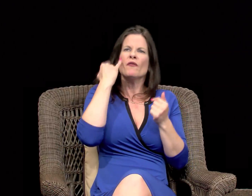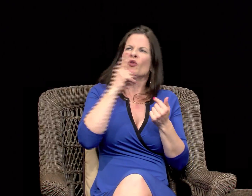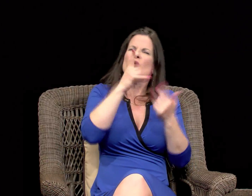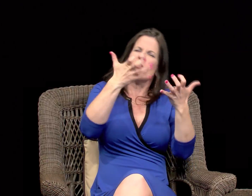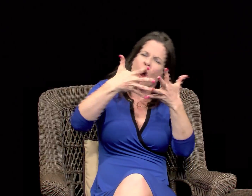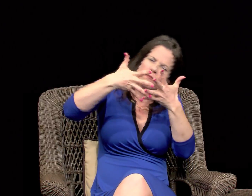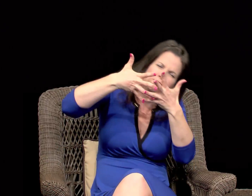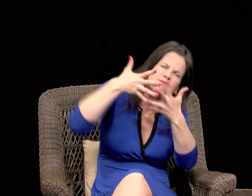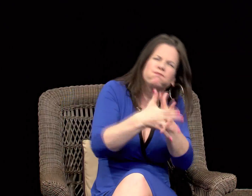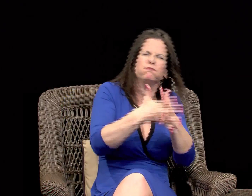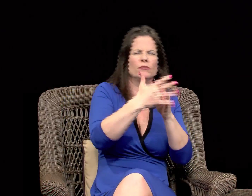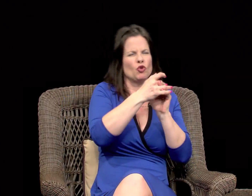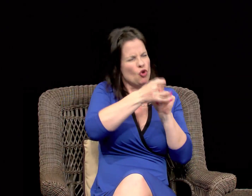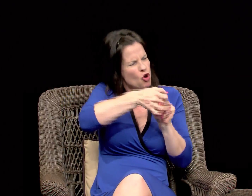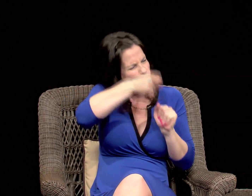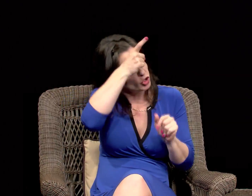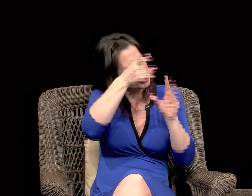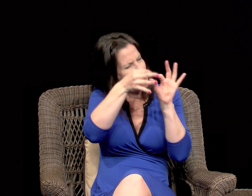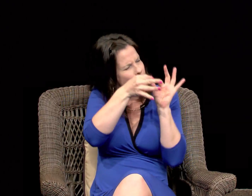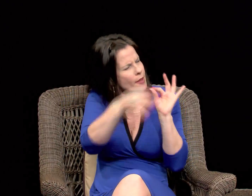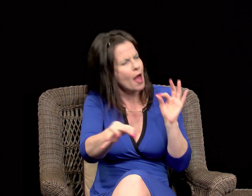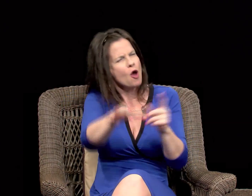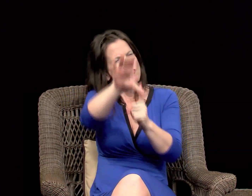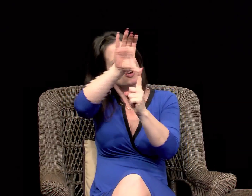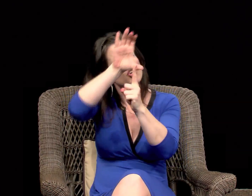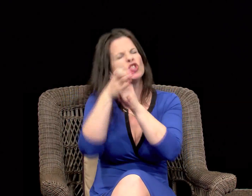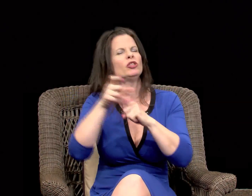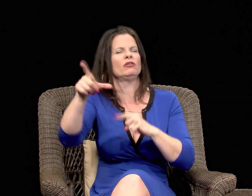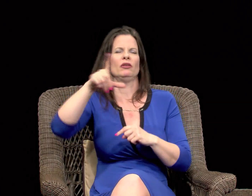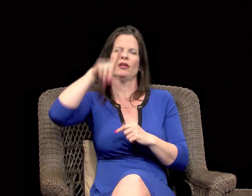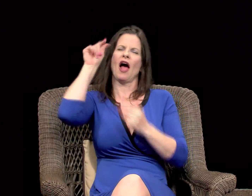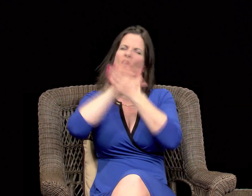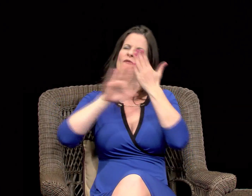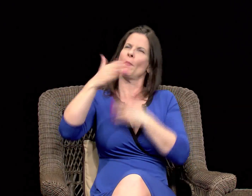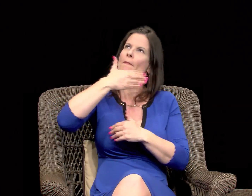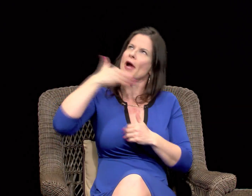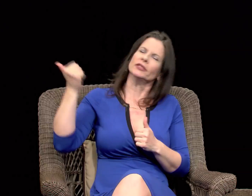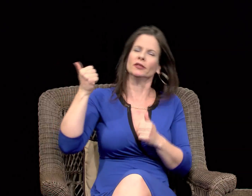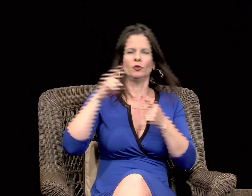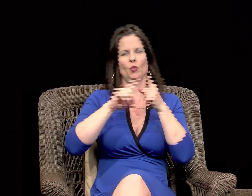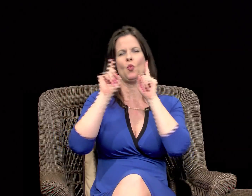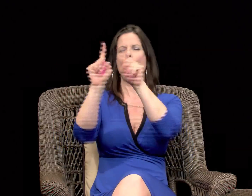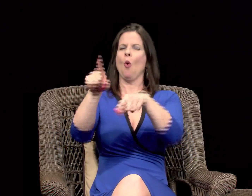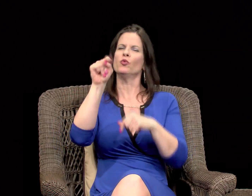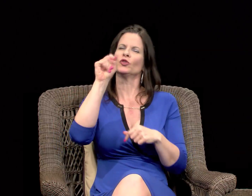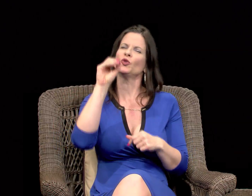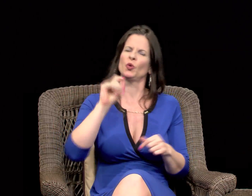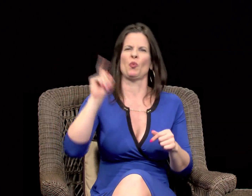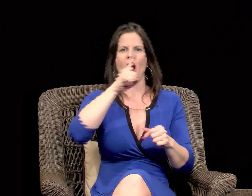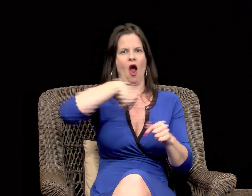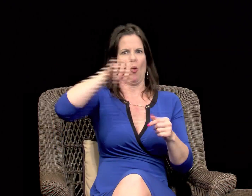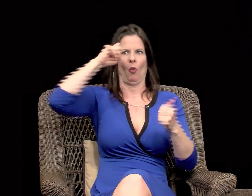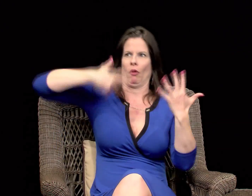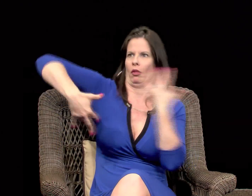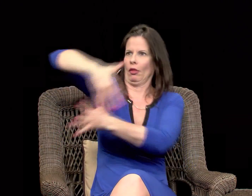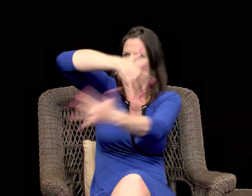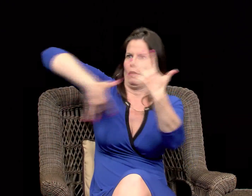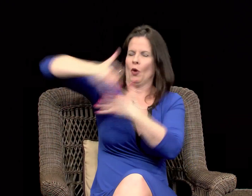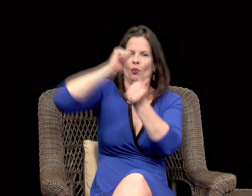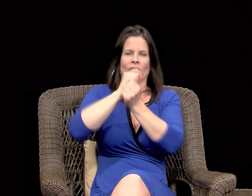You can socialize with deaf people. You can be immersed in language and culture. And it's really the best way